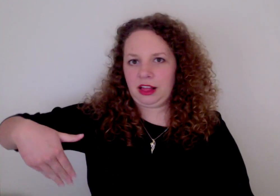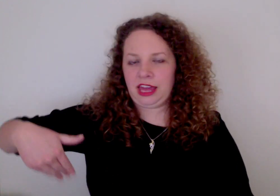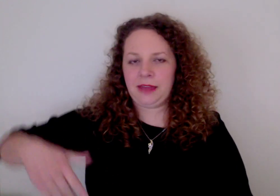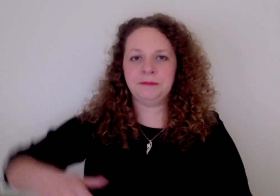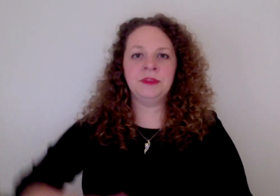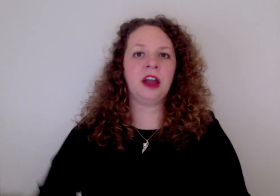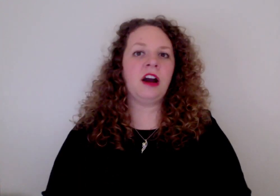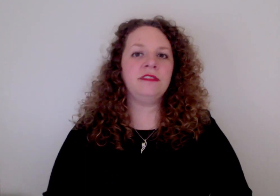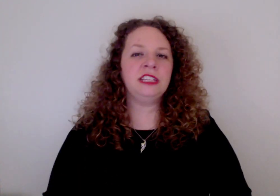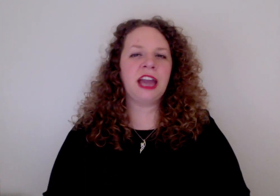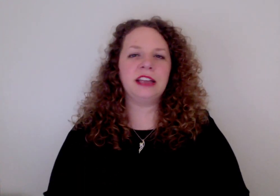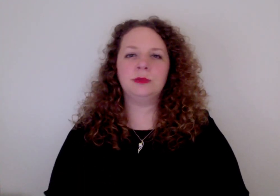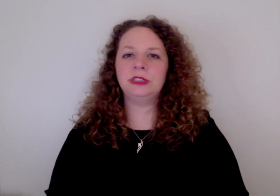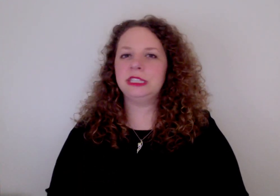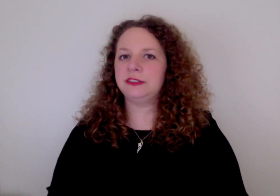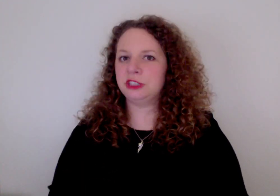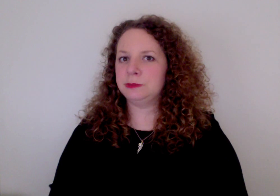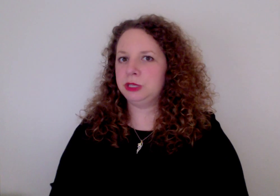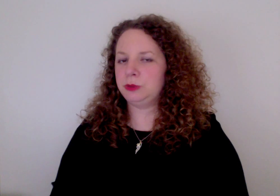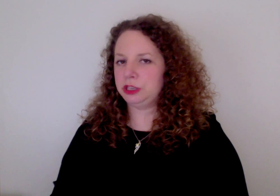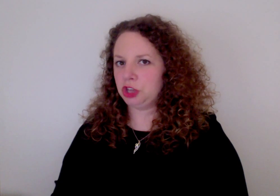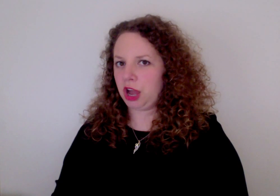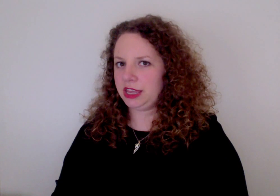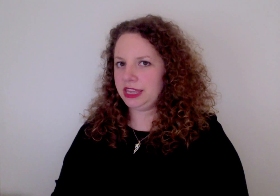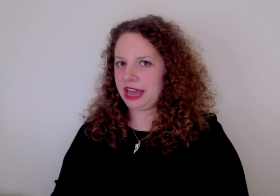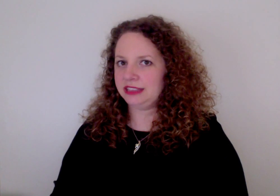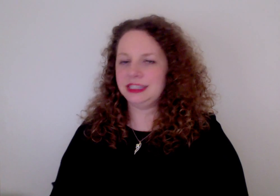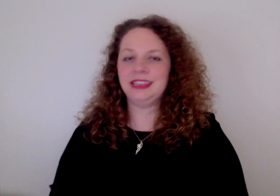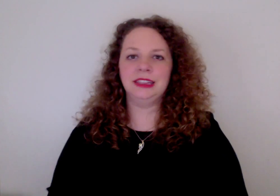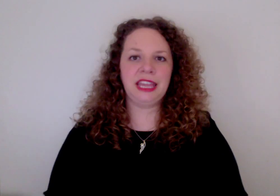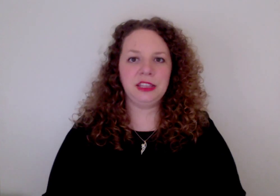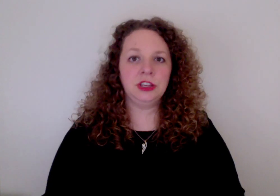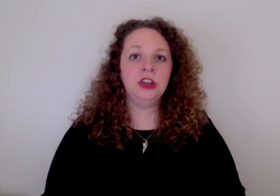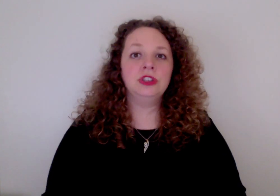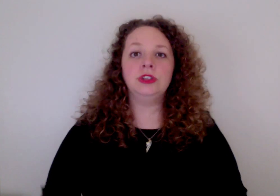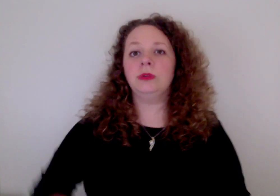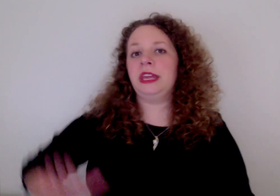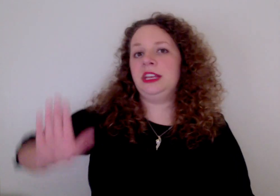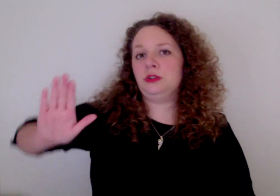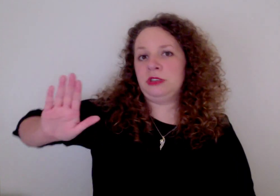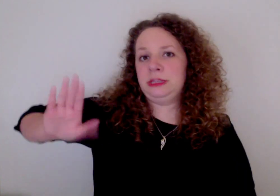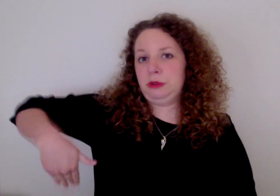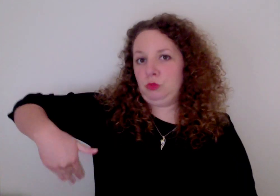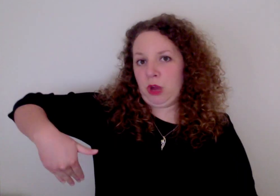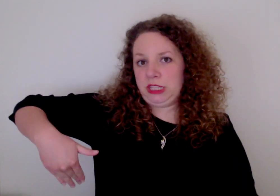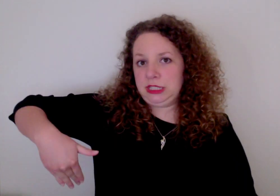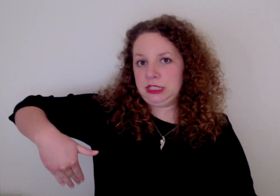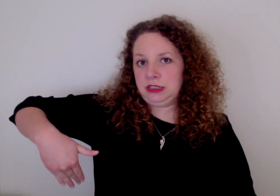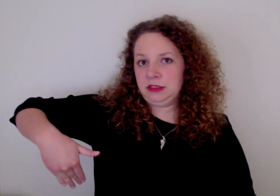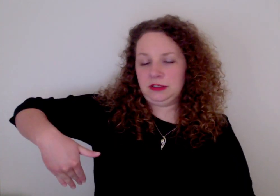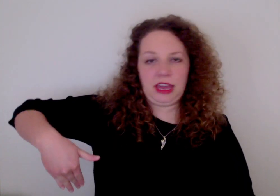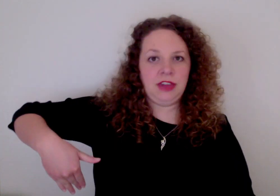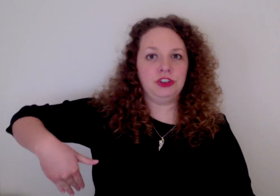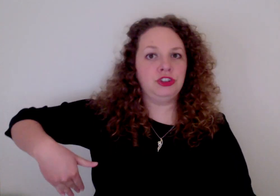Okay. I often get asked what's the difference between not yet and late. So late is going to be once, okay, and there's no